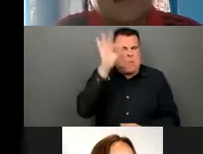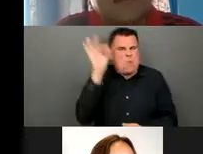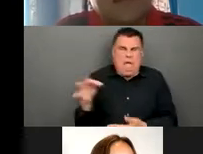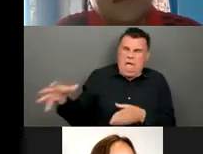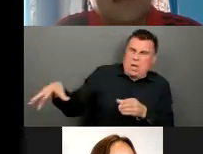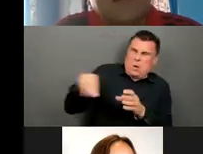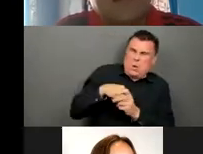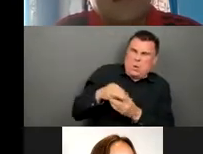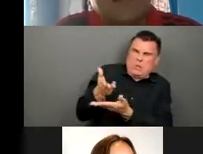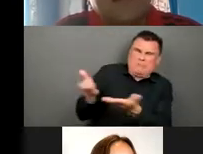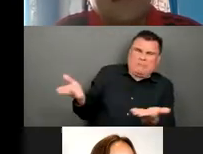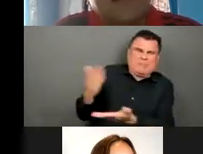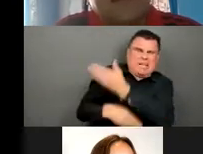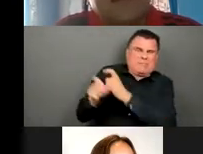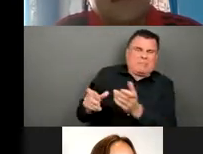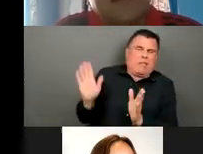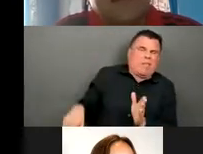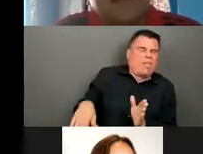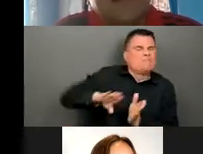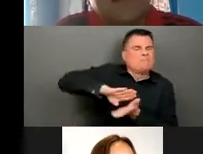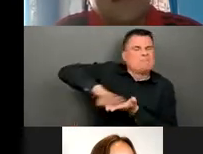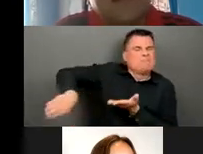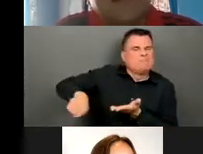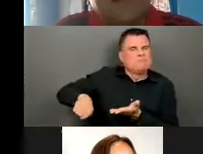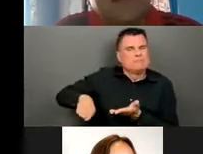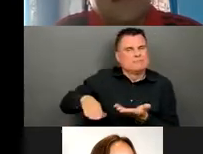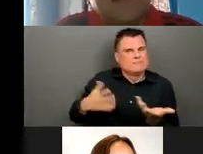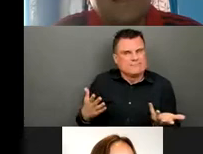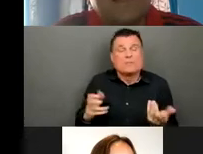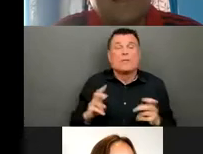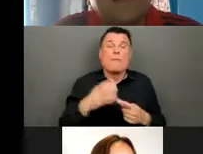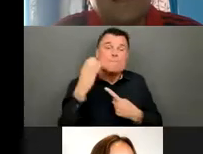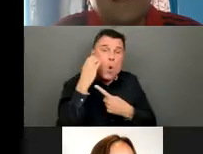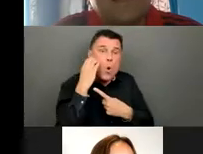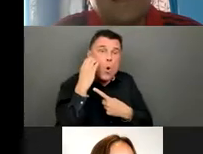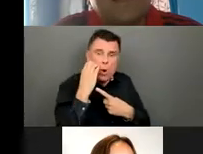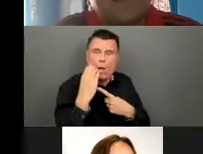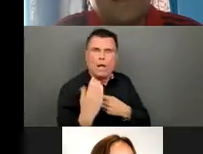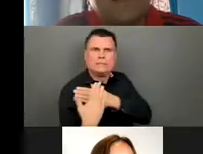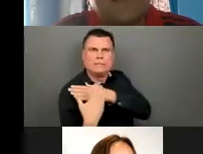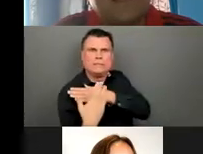Warning SMS has now been circulated to the mobile phones in few places.